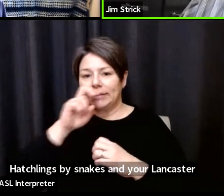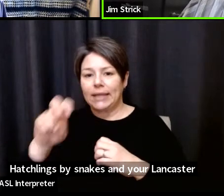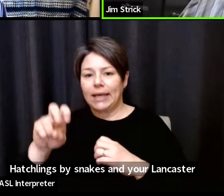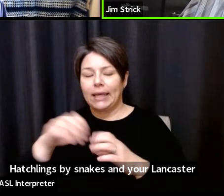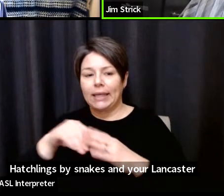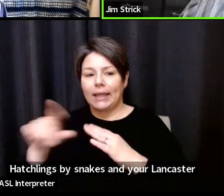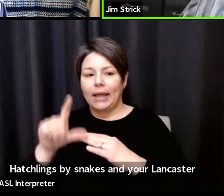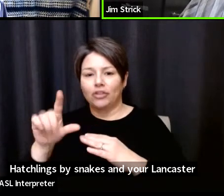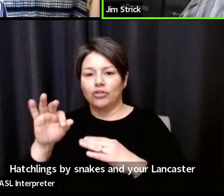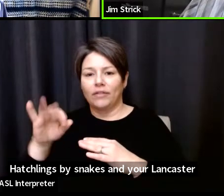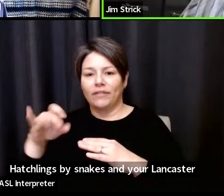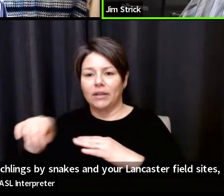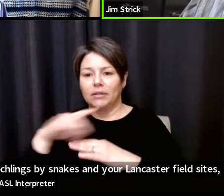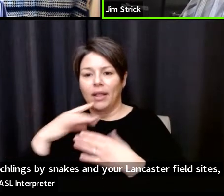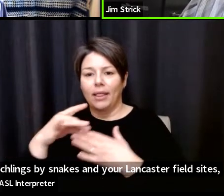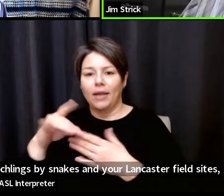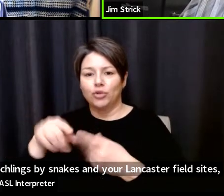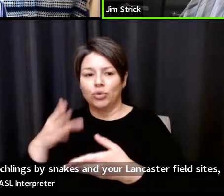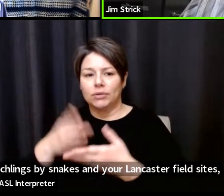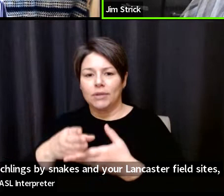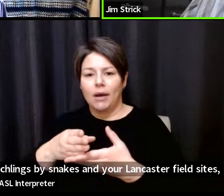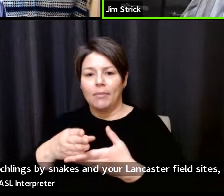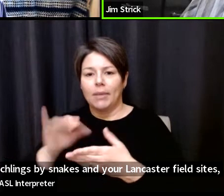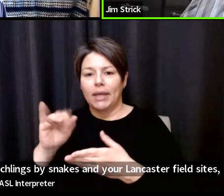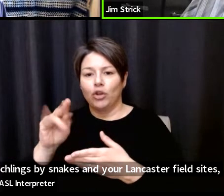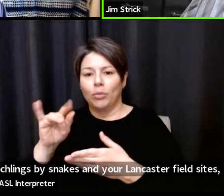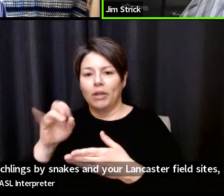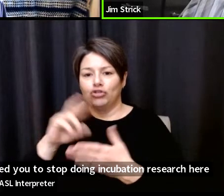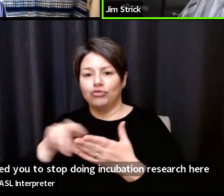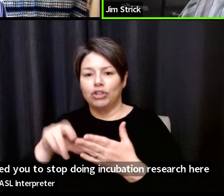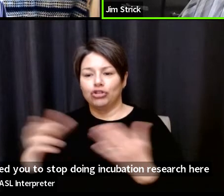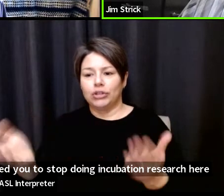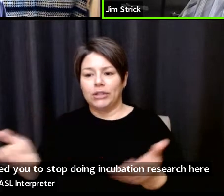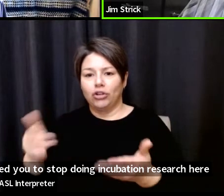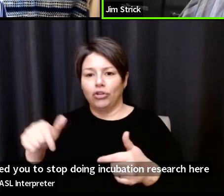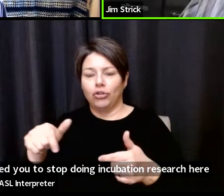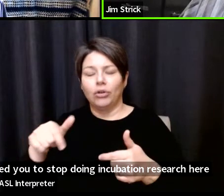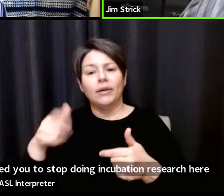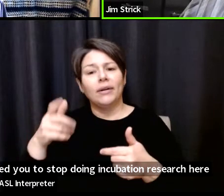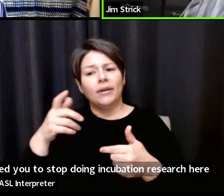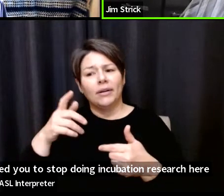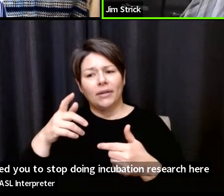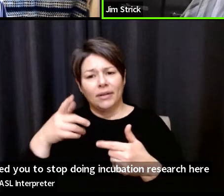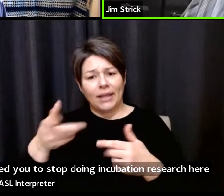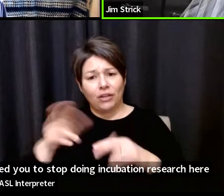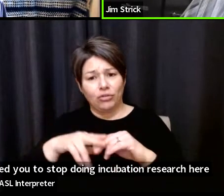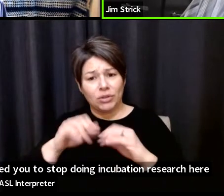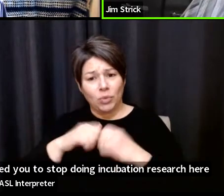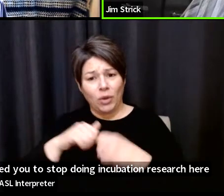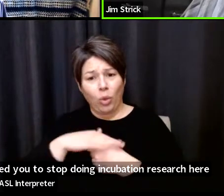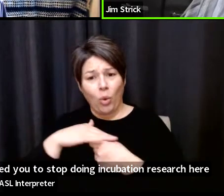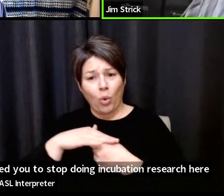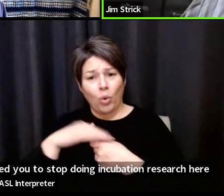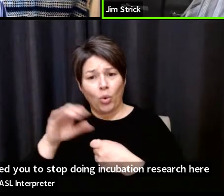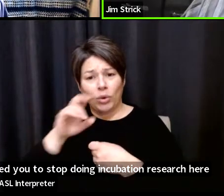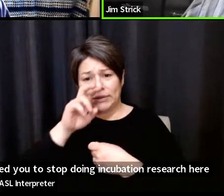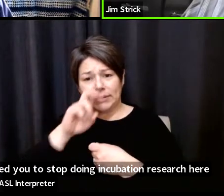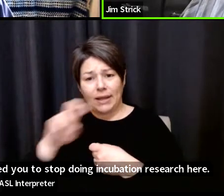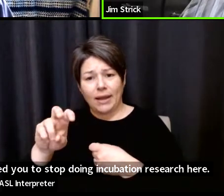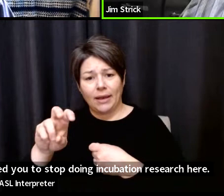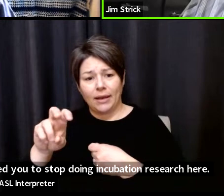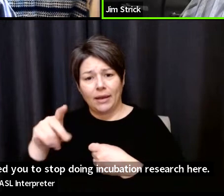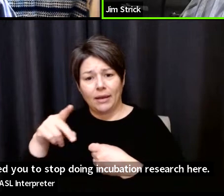sites led you to stop doing incubation research here. Was there an increase in local snake population